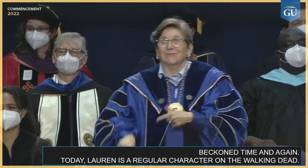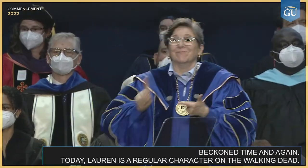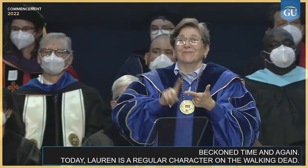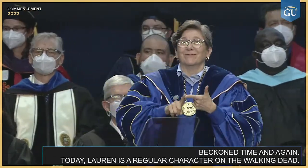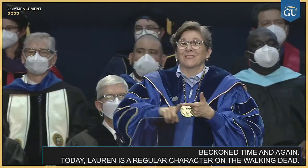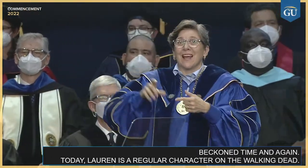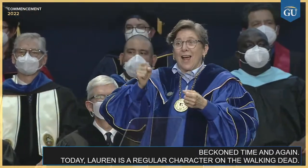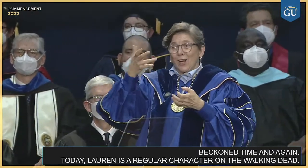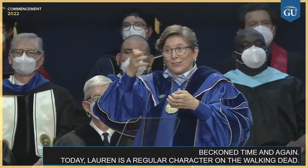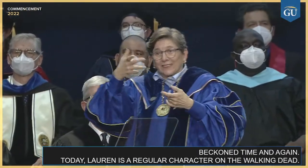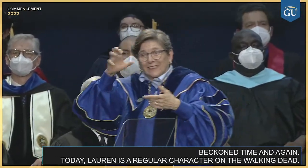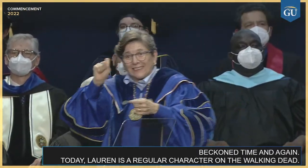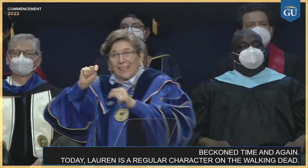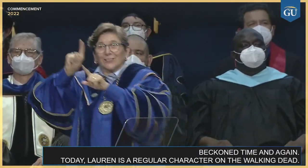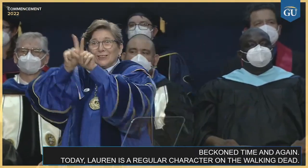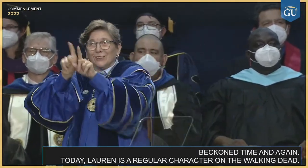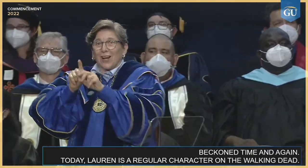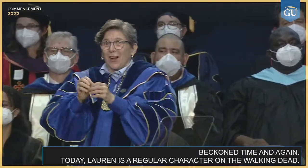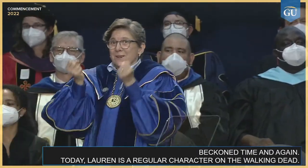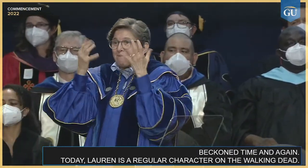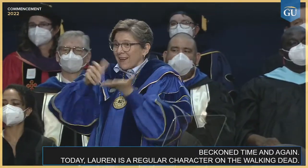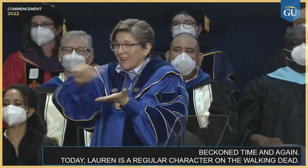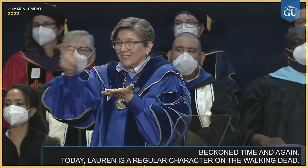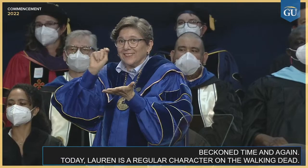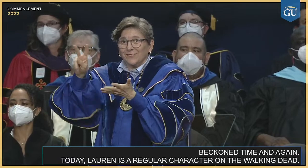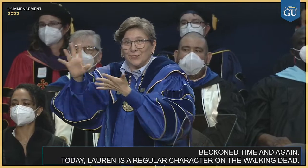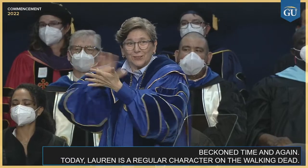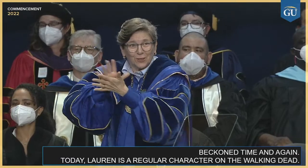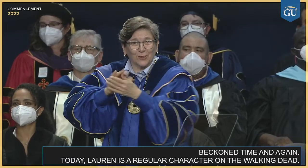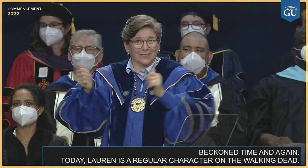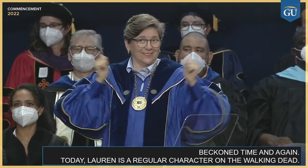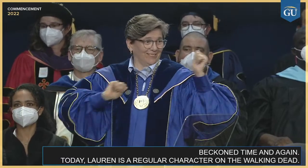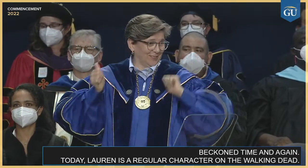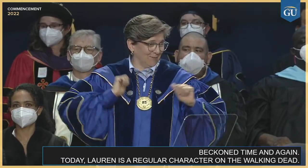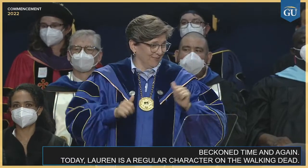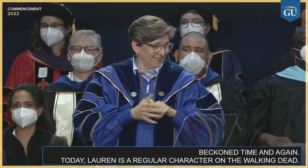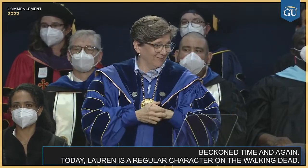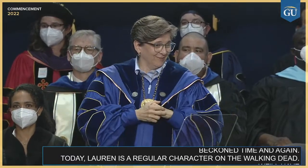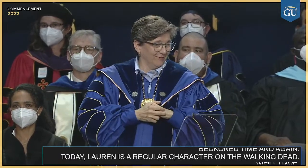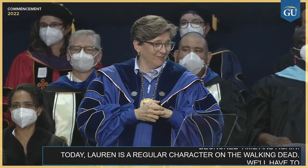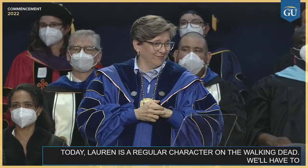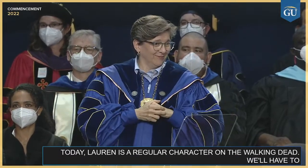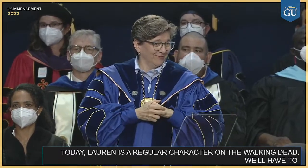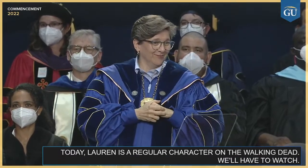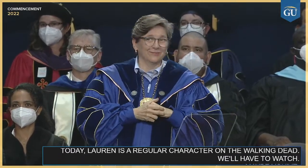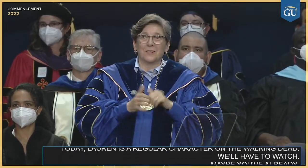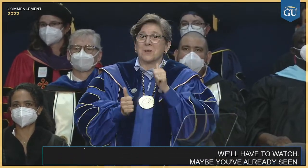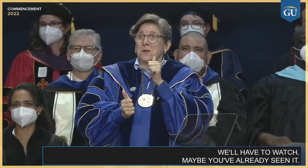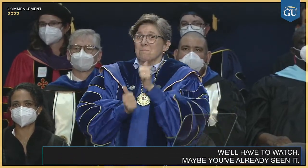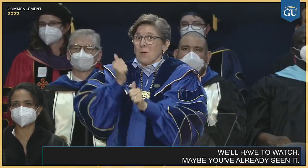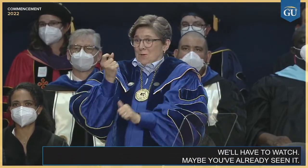We'll have to watch. Maybe you've already seen it. She's also guest starred in other television shows and on